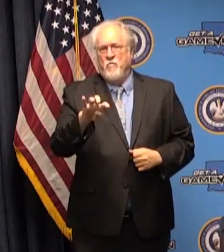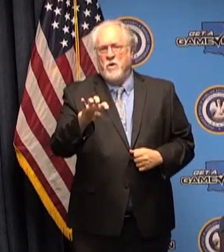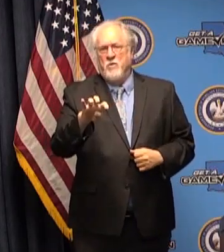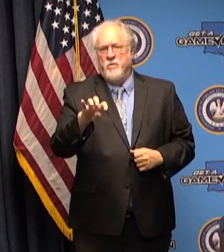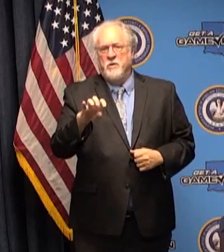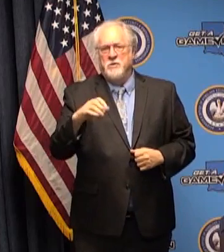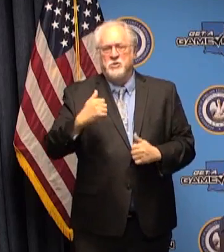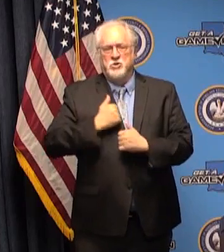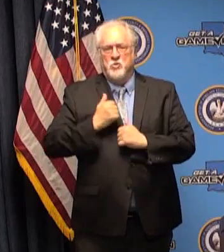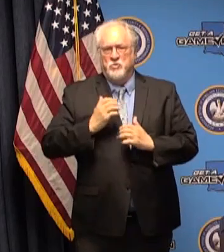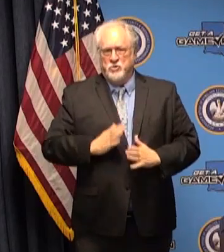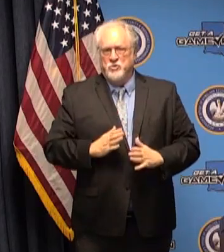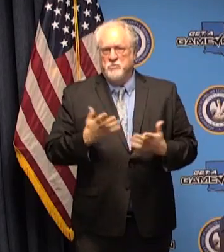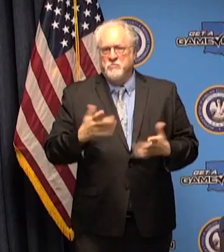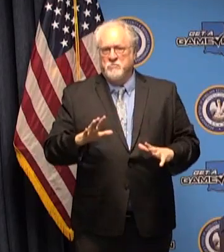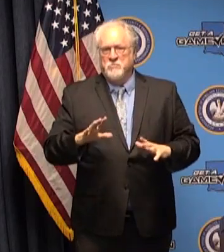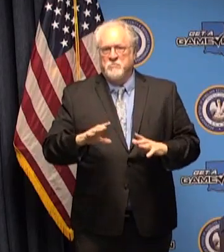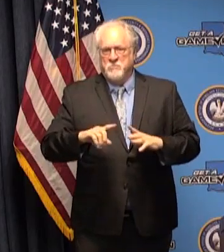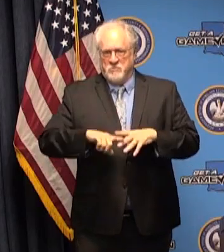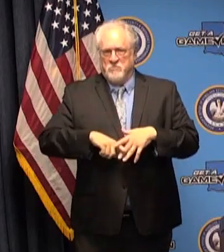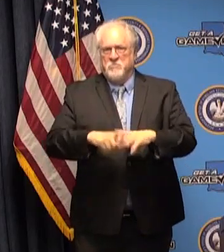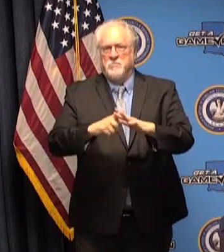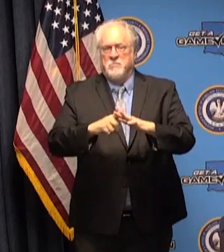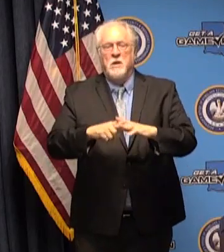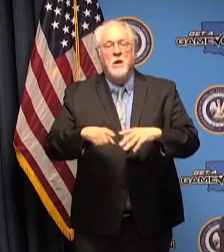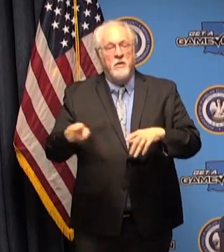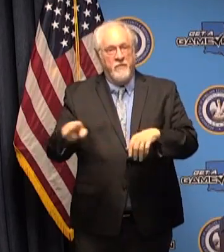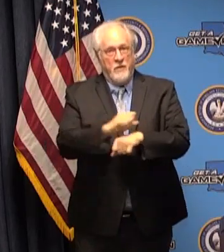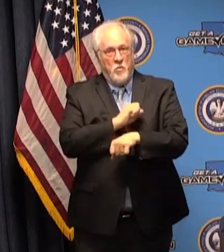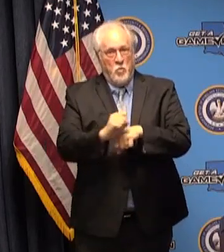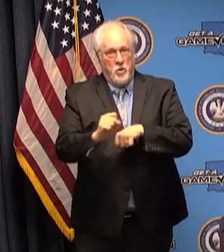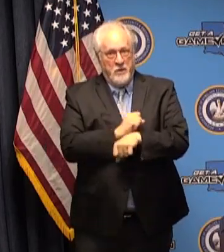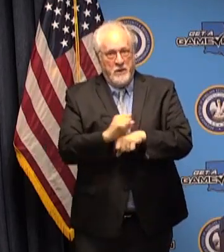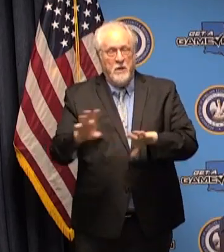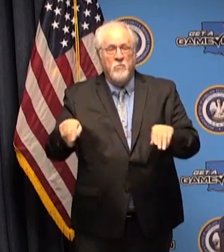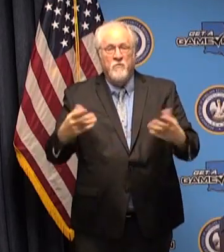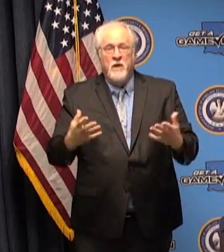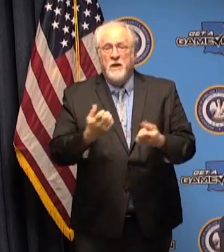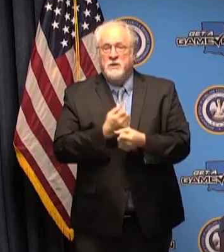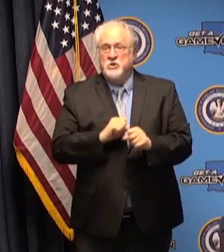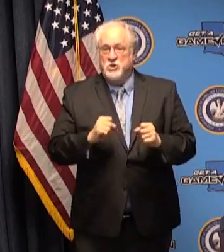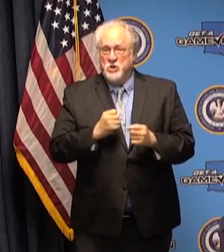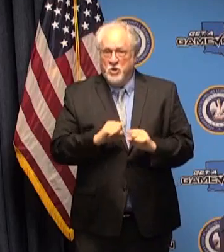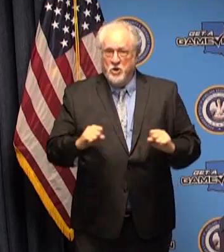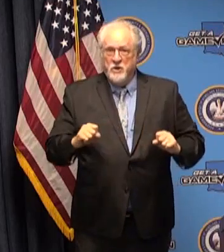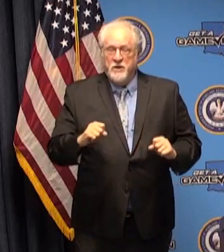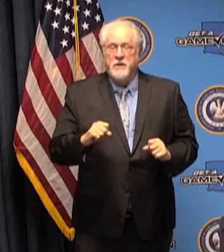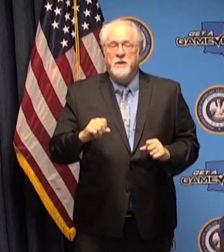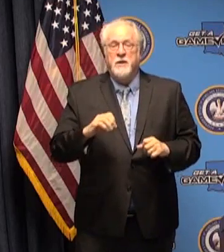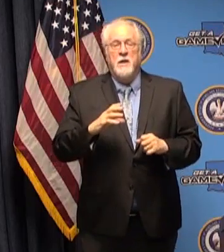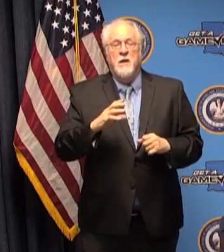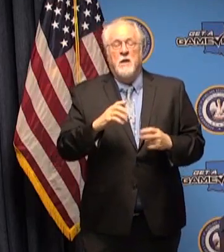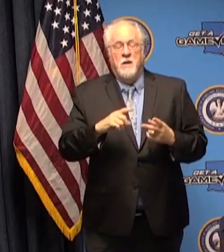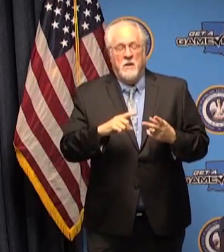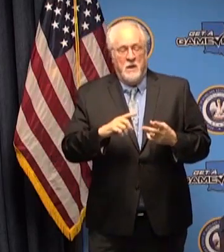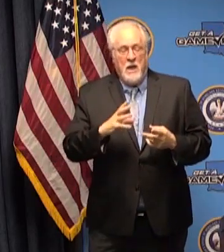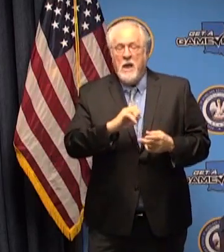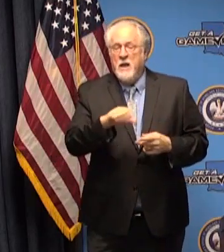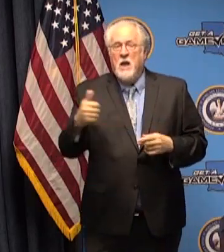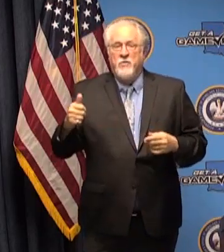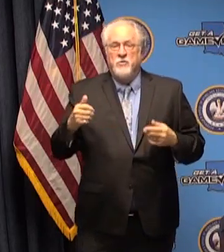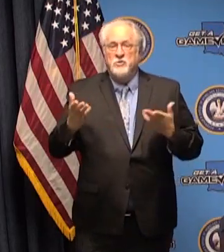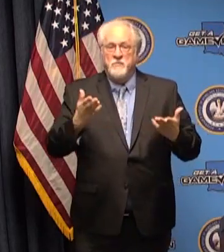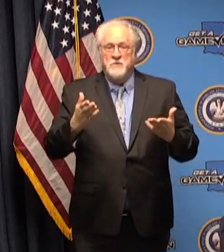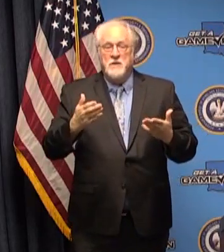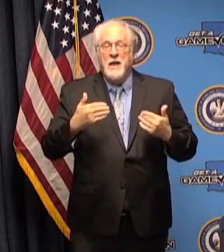400 soldiers that have been mobilized. They are working. They are providing security and other services. For example, at the